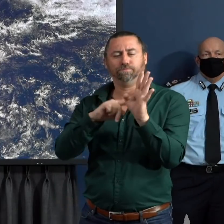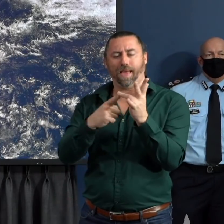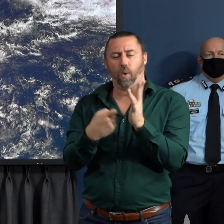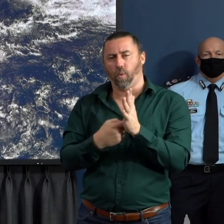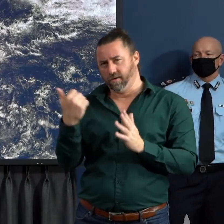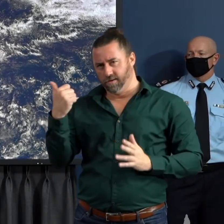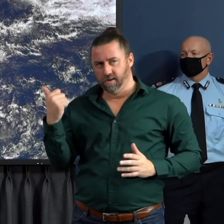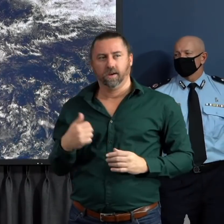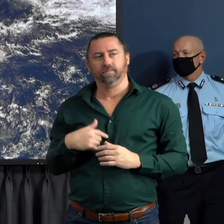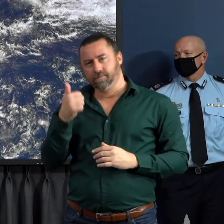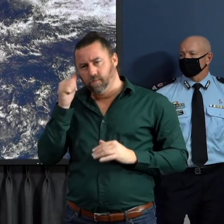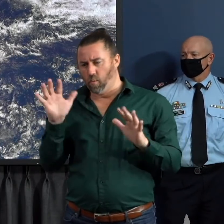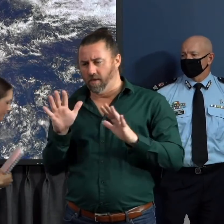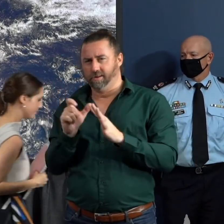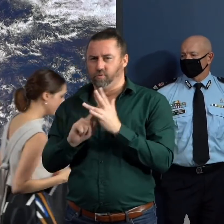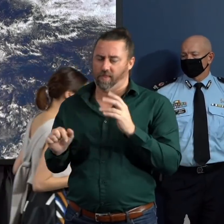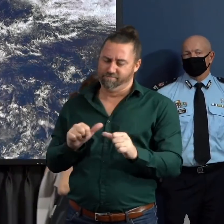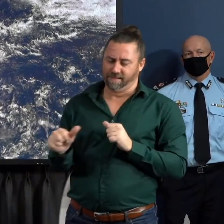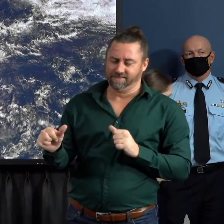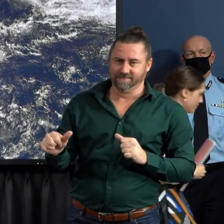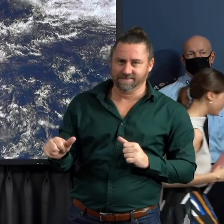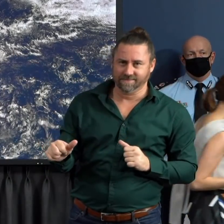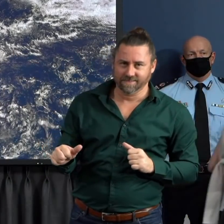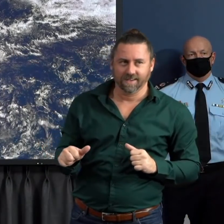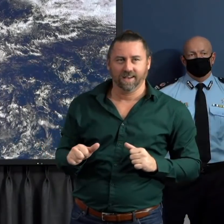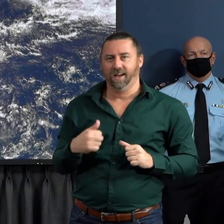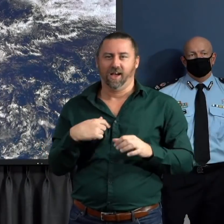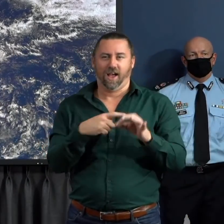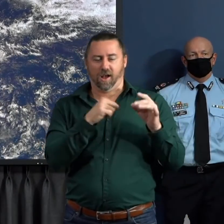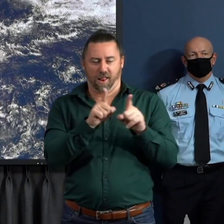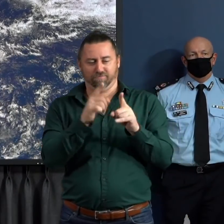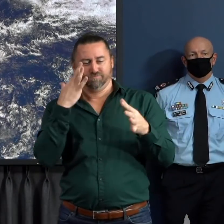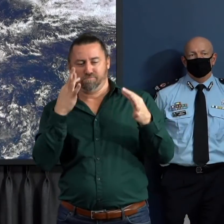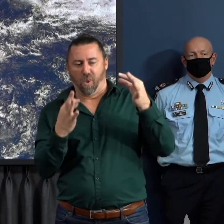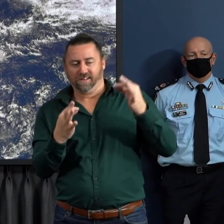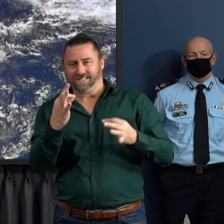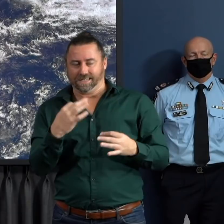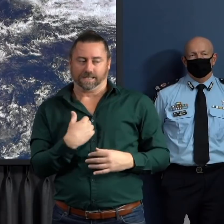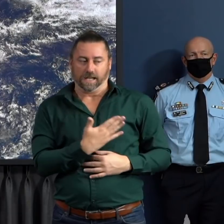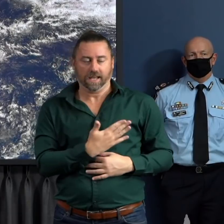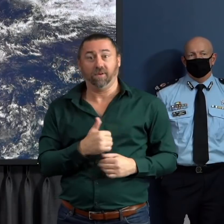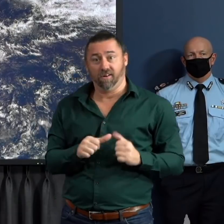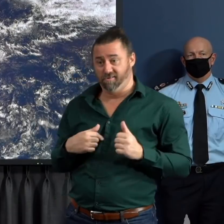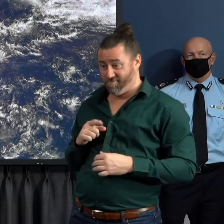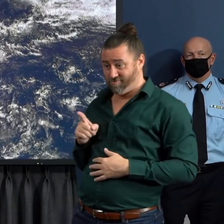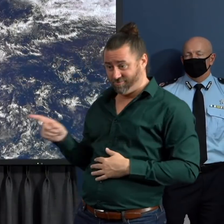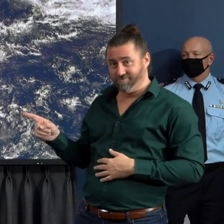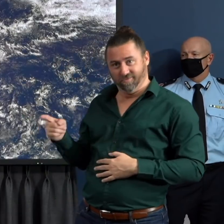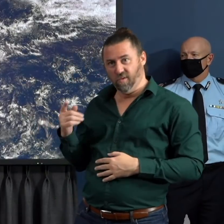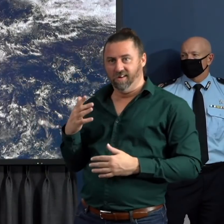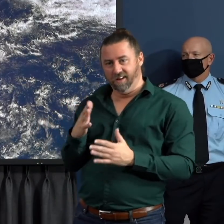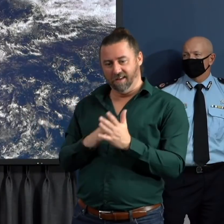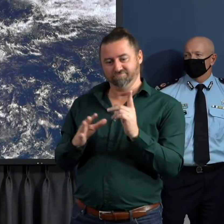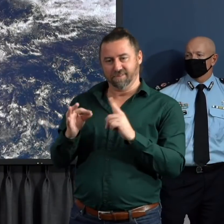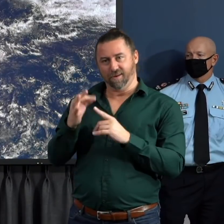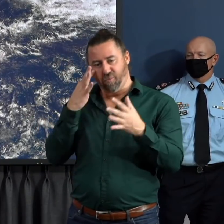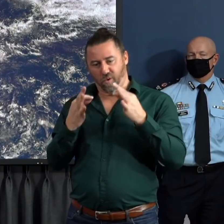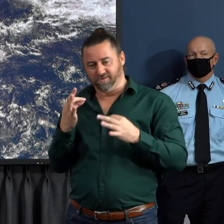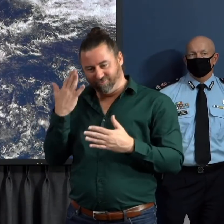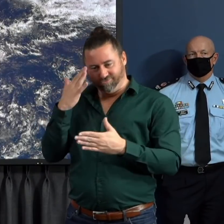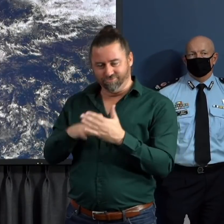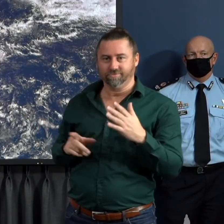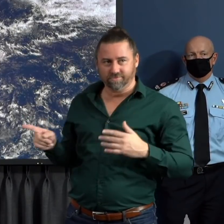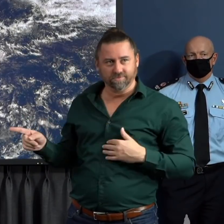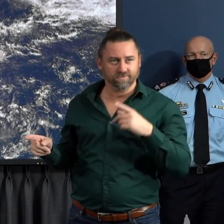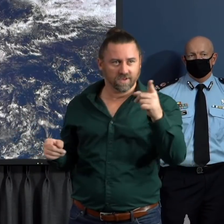know that the Bureau is doing their best, they can't take these political questions. Yep. But when did we know, and how come we're not getting these messages? And I